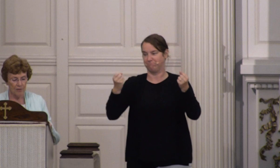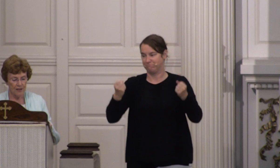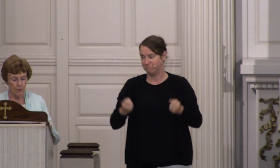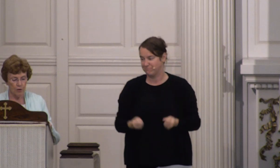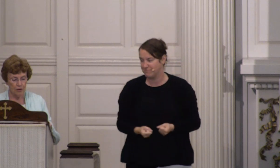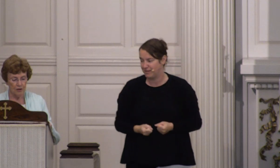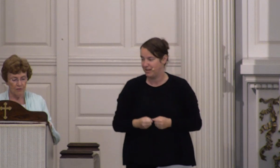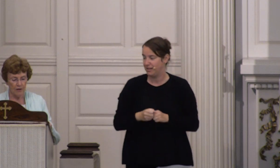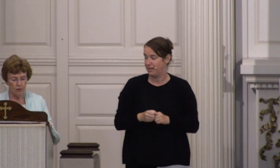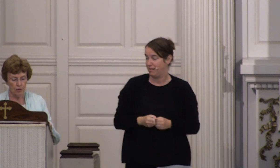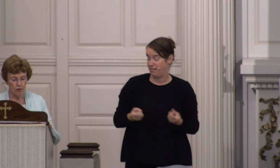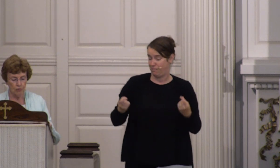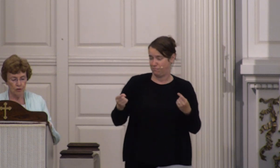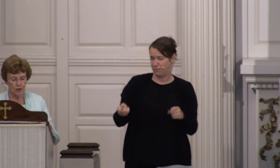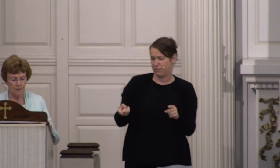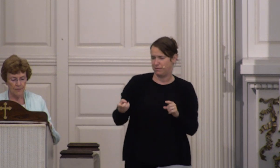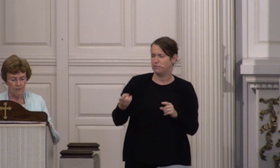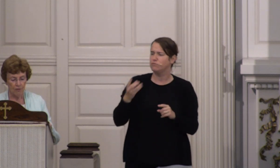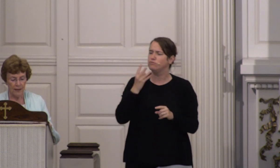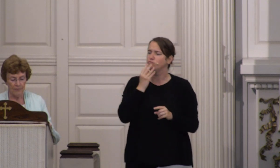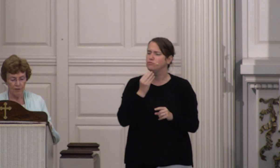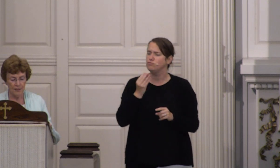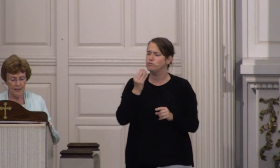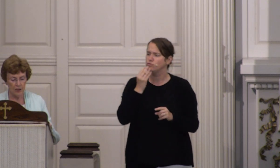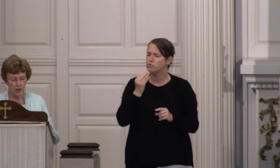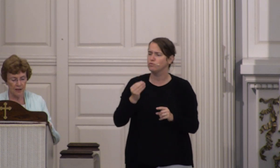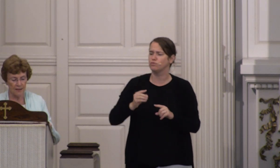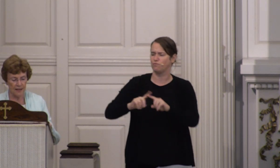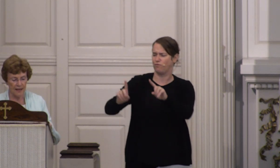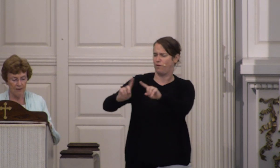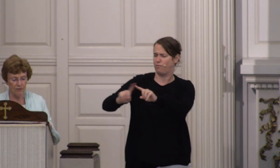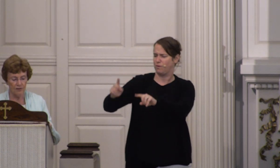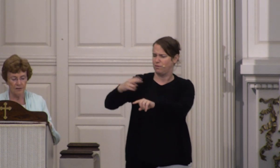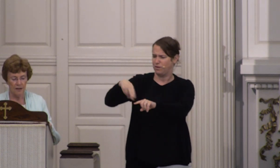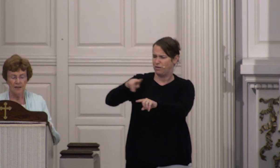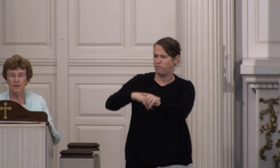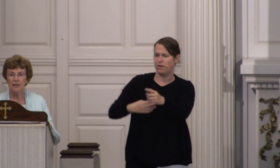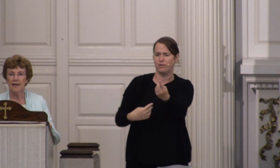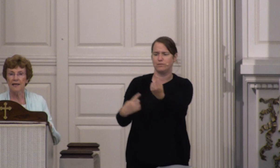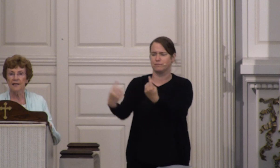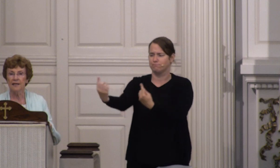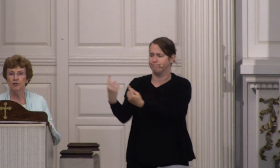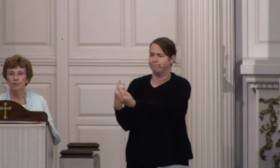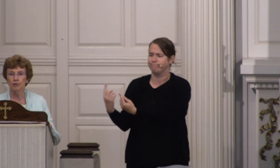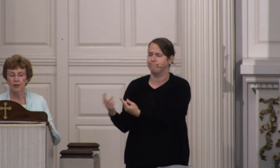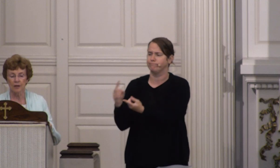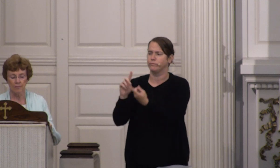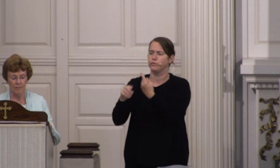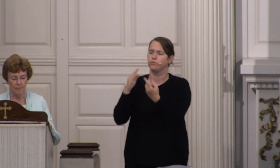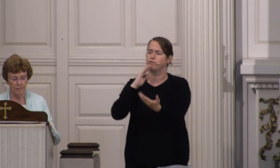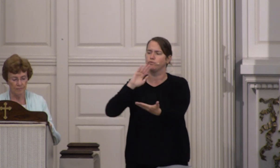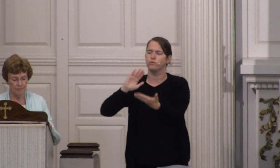Now there were devout Jews from every nation under heaven staying in Jerusalem.